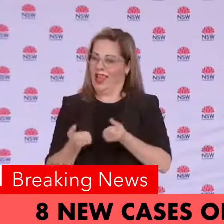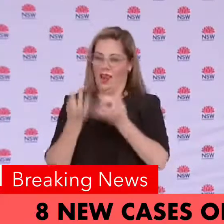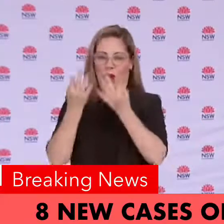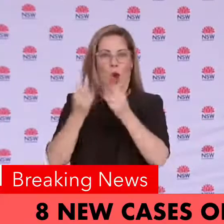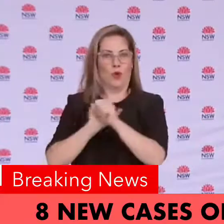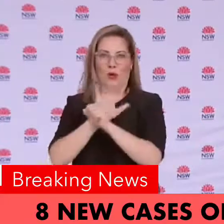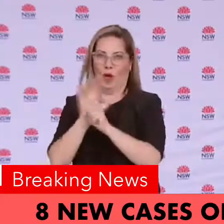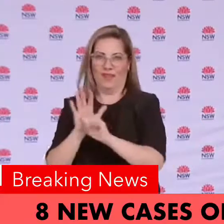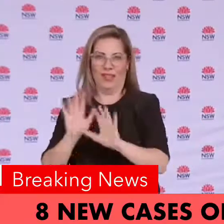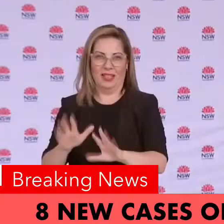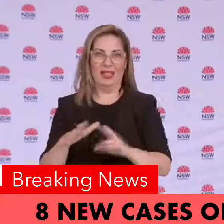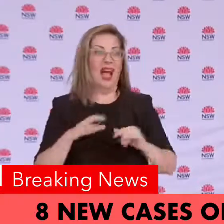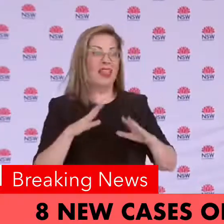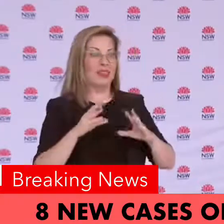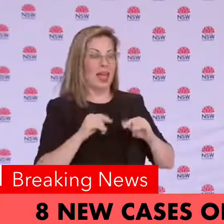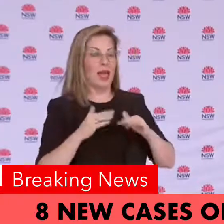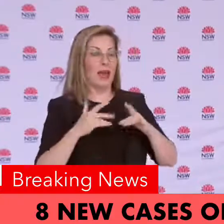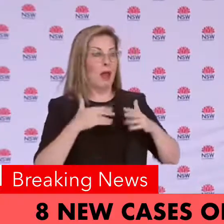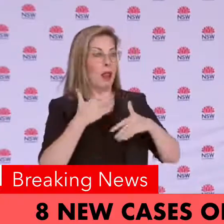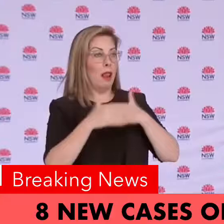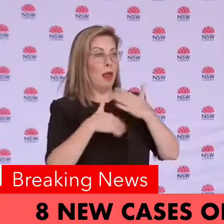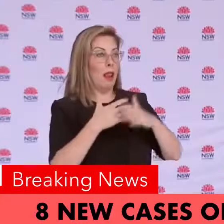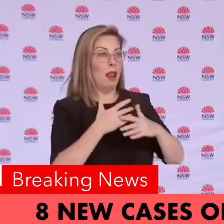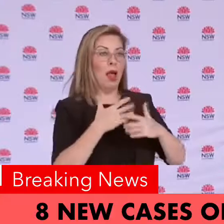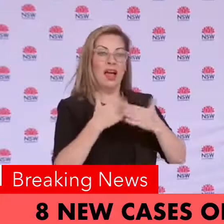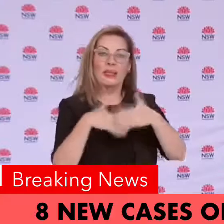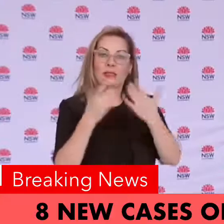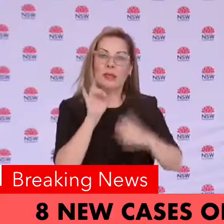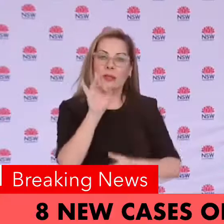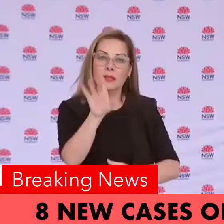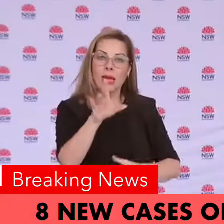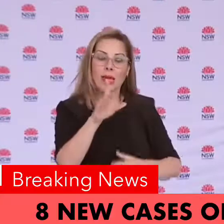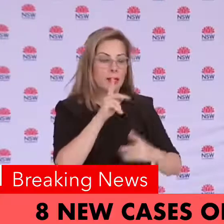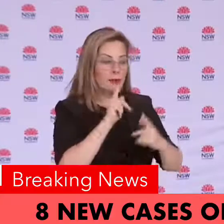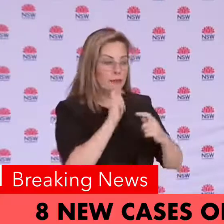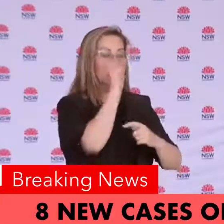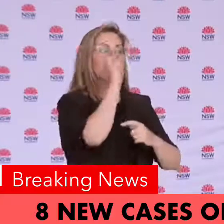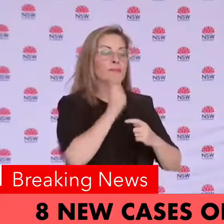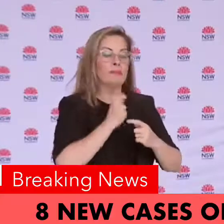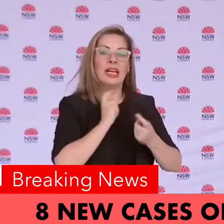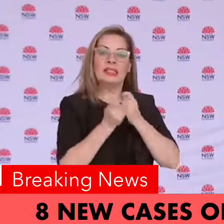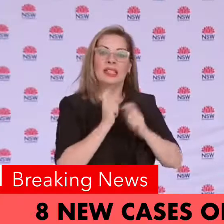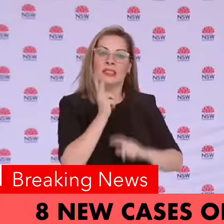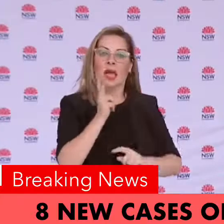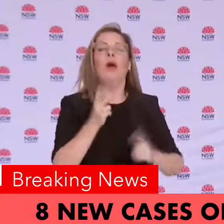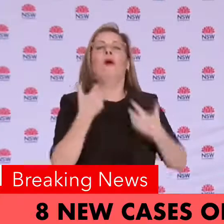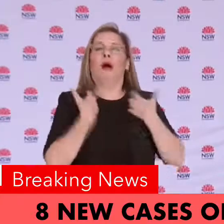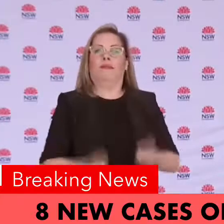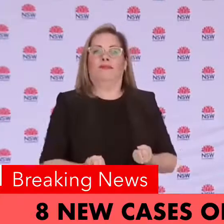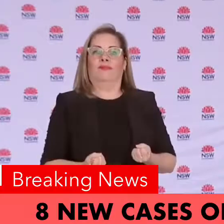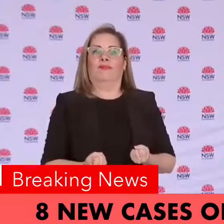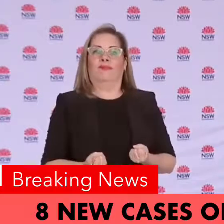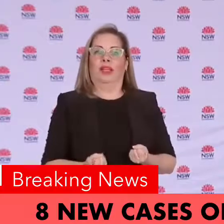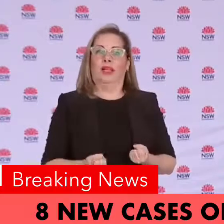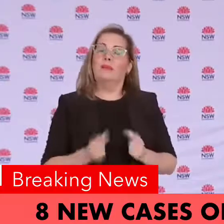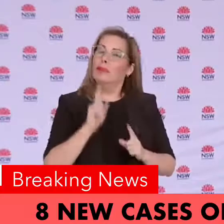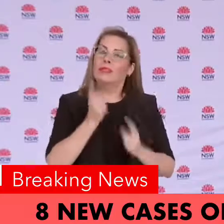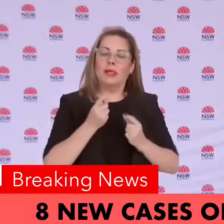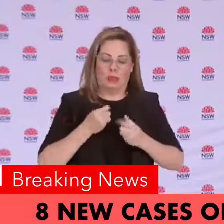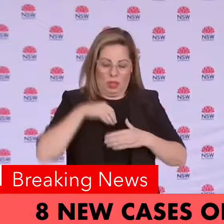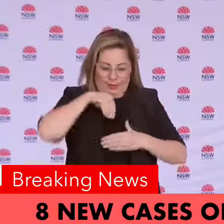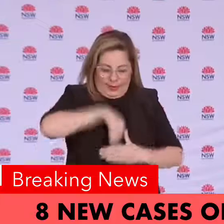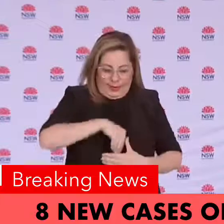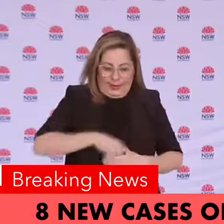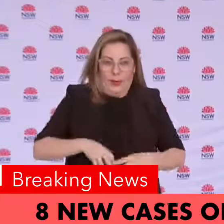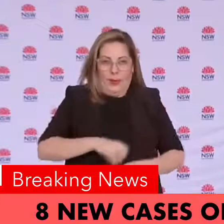just want to stress what Dr. Chant just said. It is so critical that if you've been asked as a close contact to stay home for